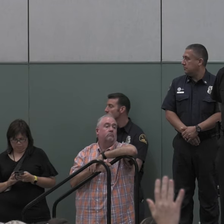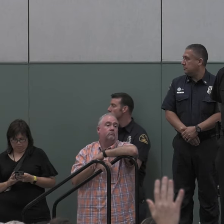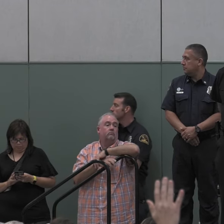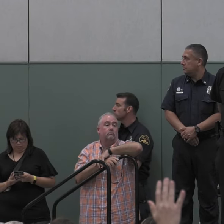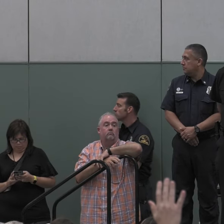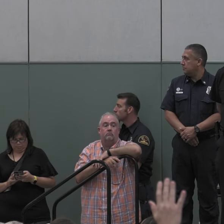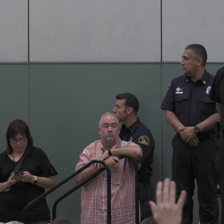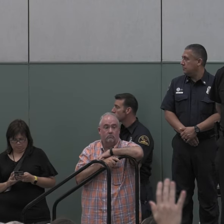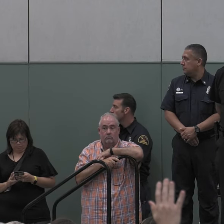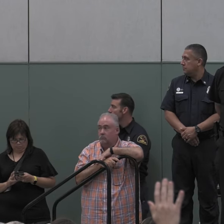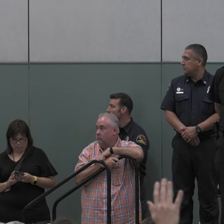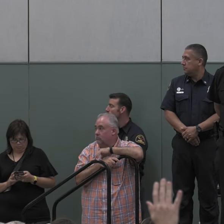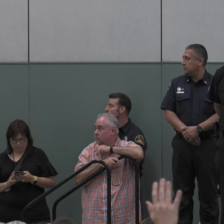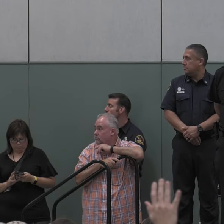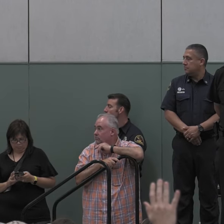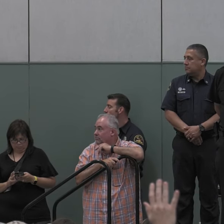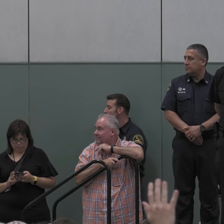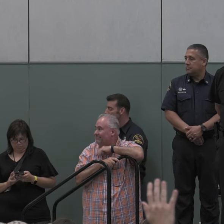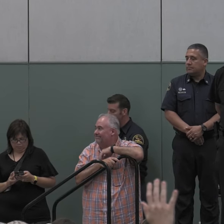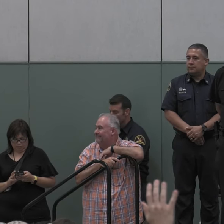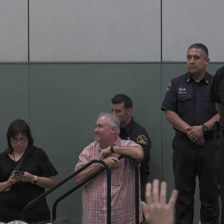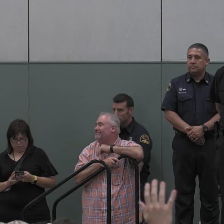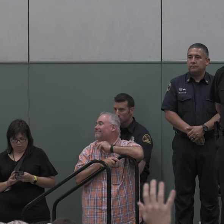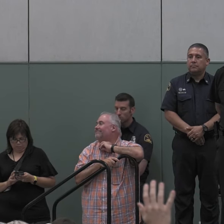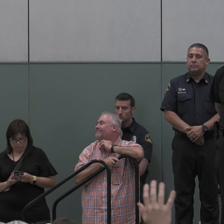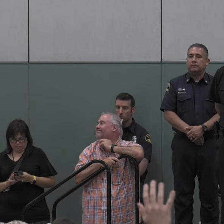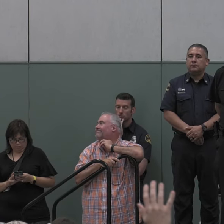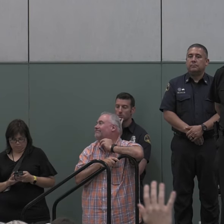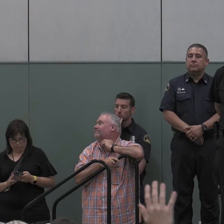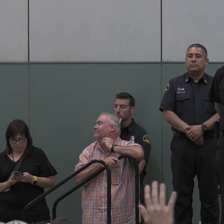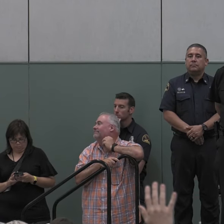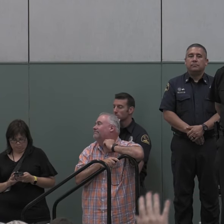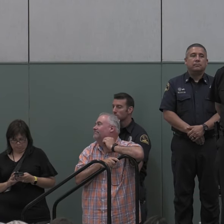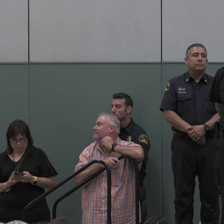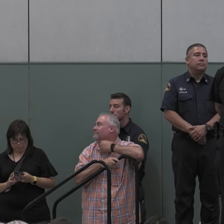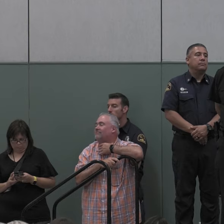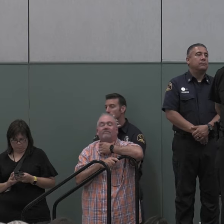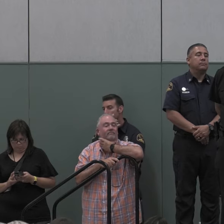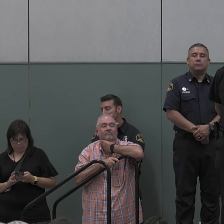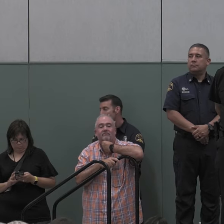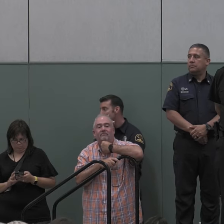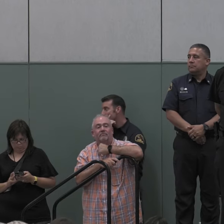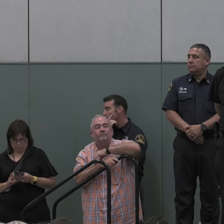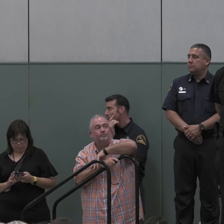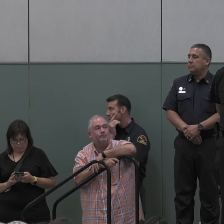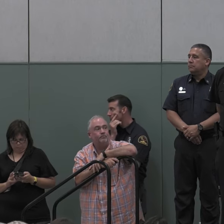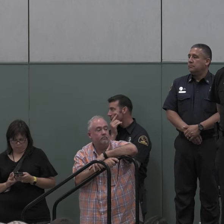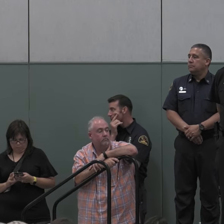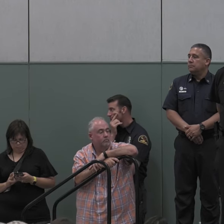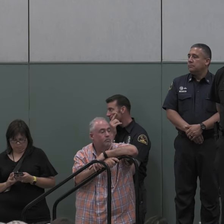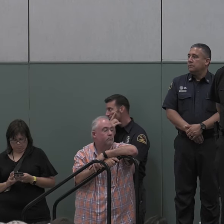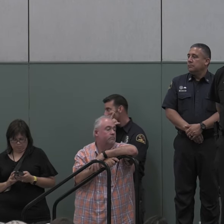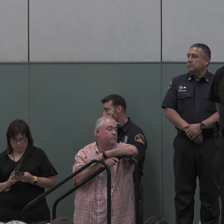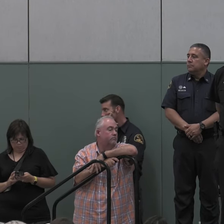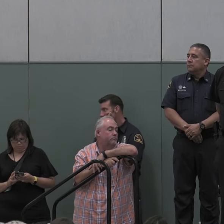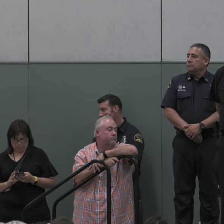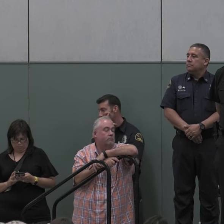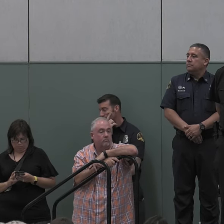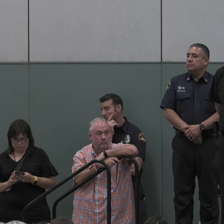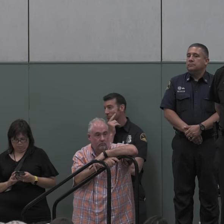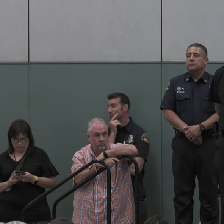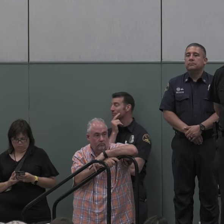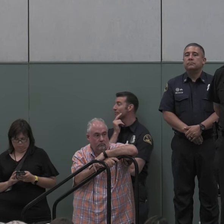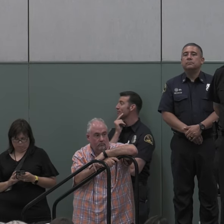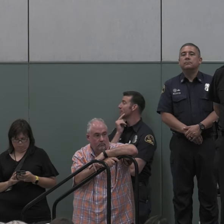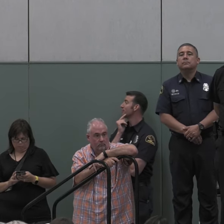We're working on this week. We're meeting with some folks in Sacramento to try to resolve a lot of these regulations and try to get